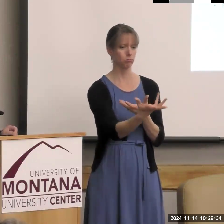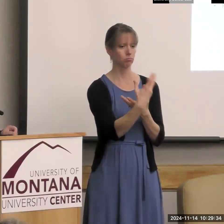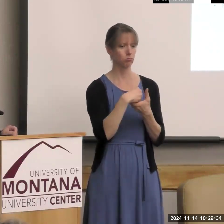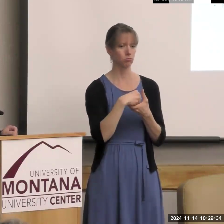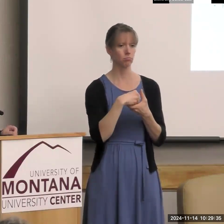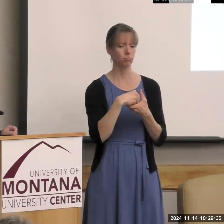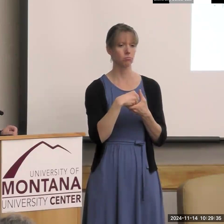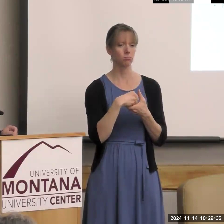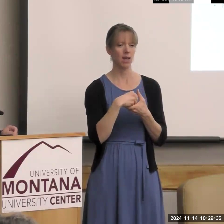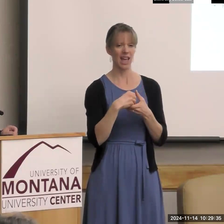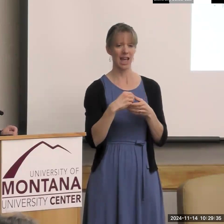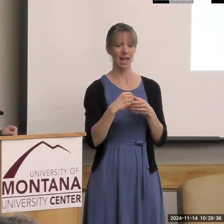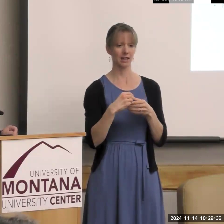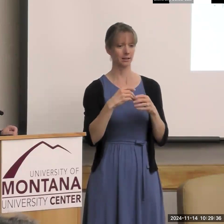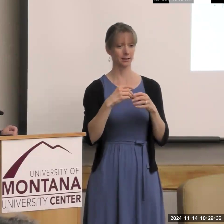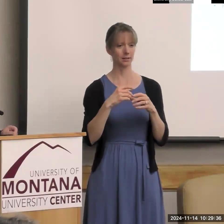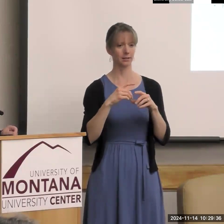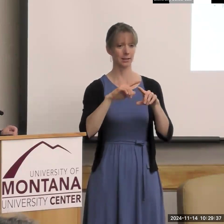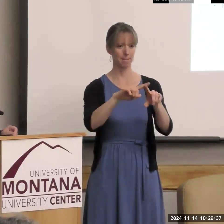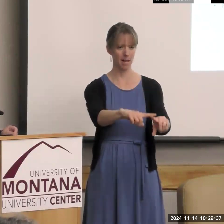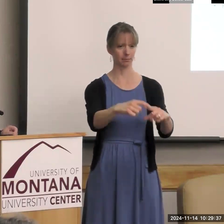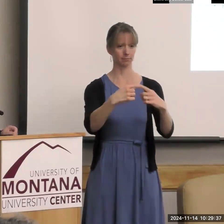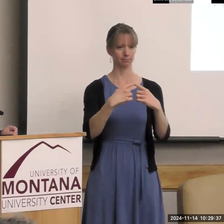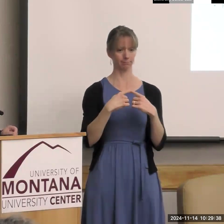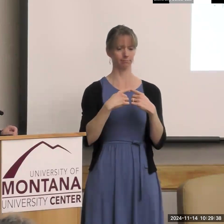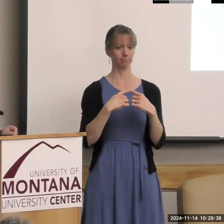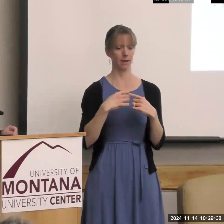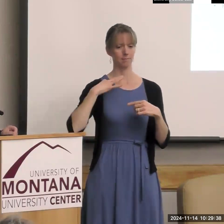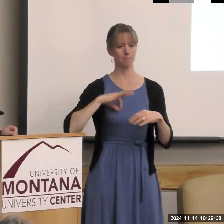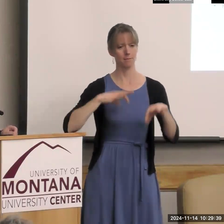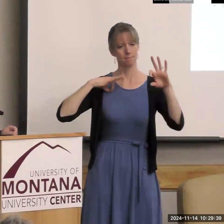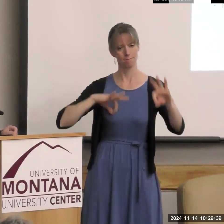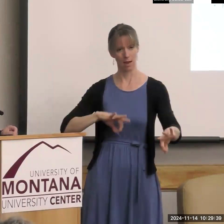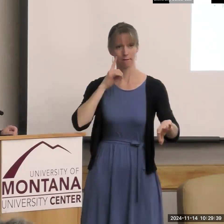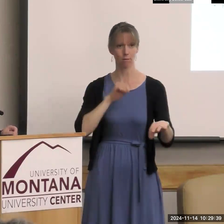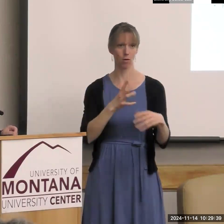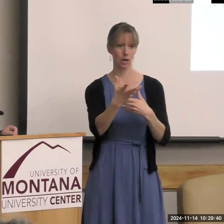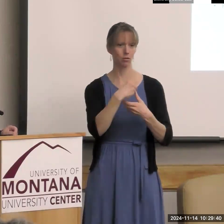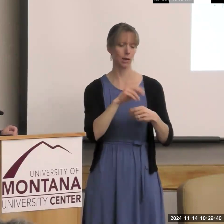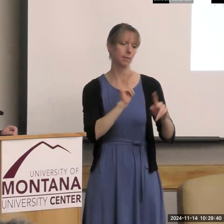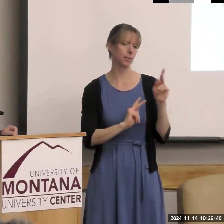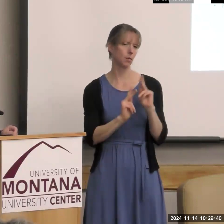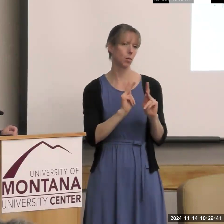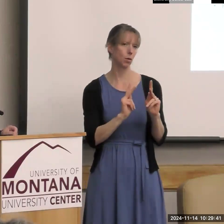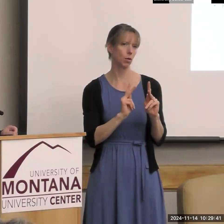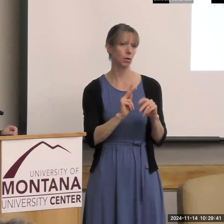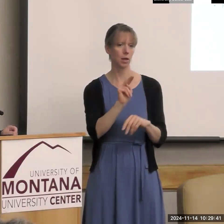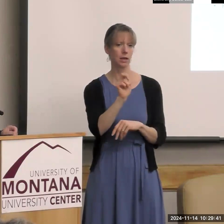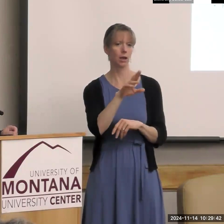bilateral value, the bilateral benefit of integration with folks